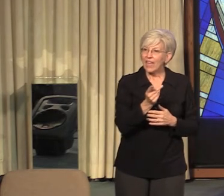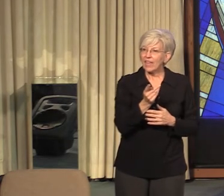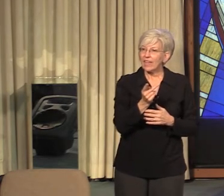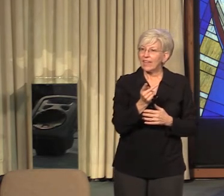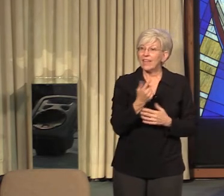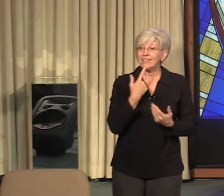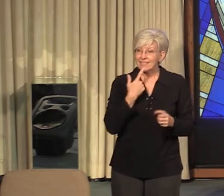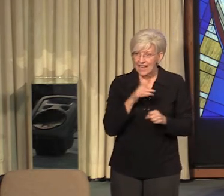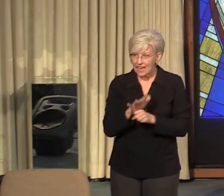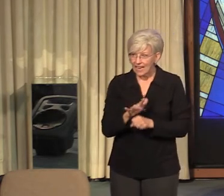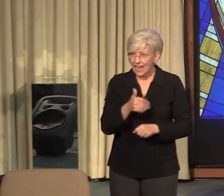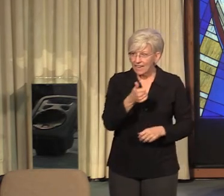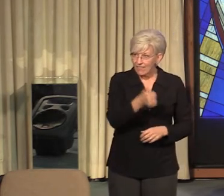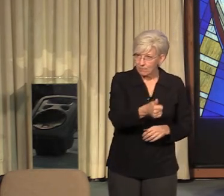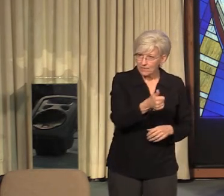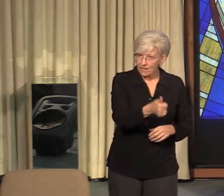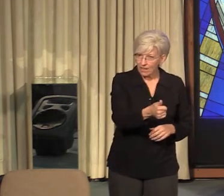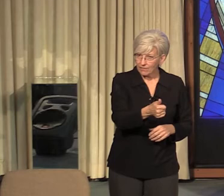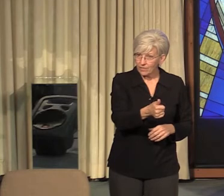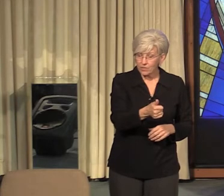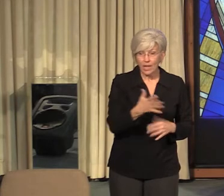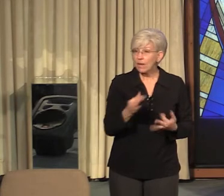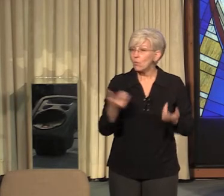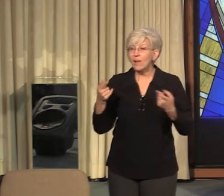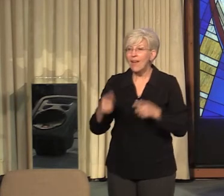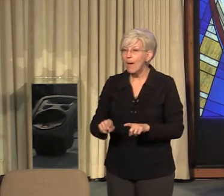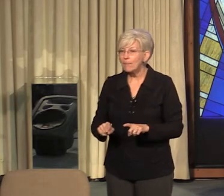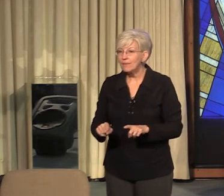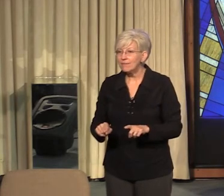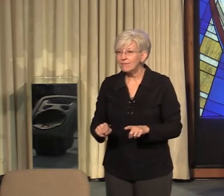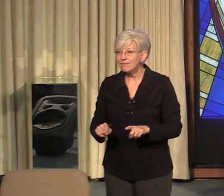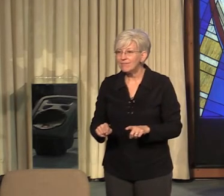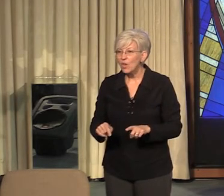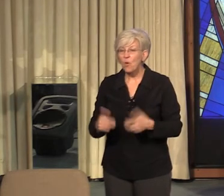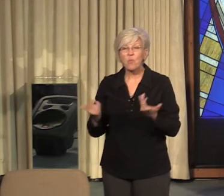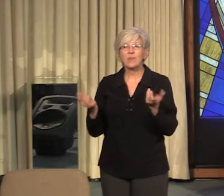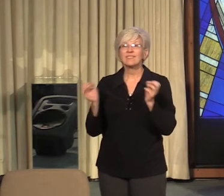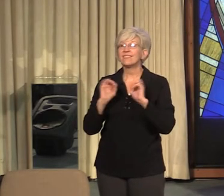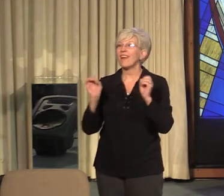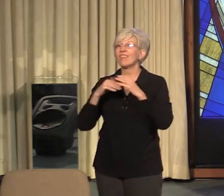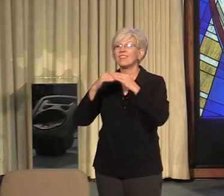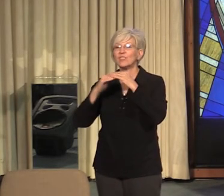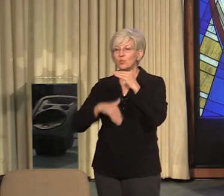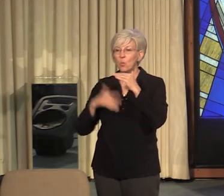And what happened was nothing short of miraculous.